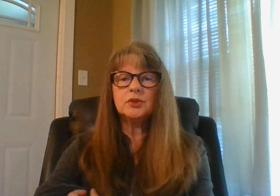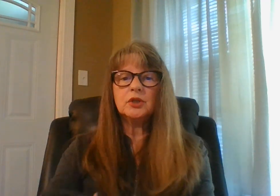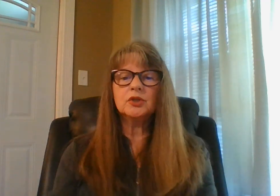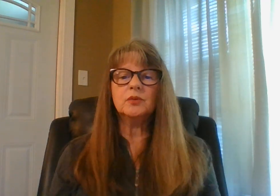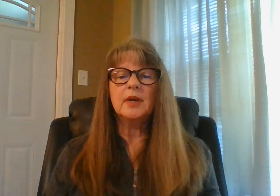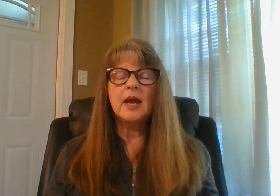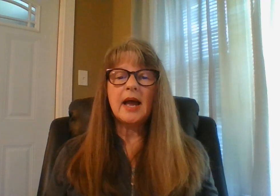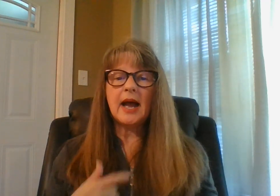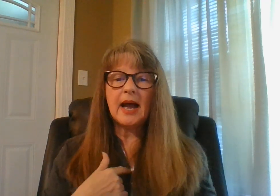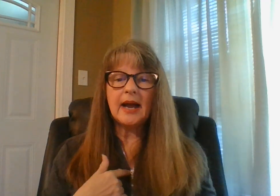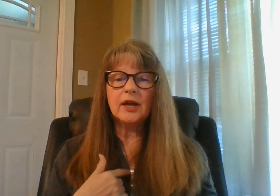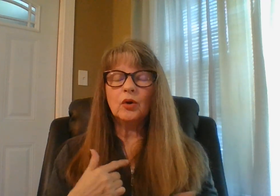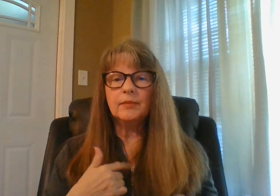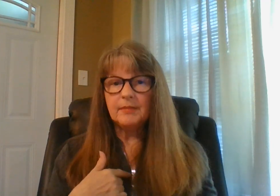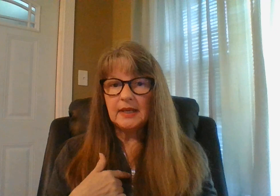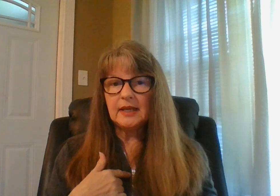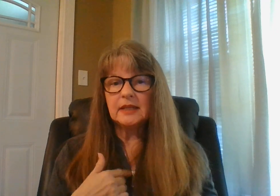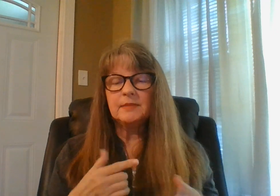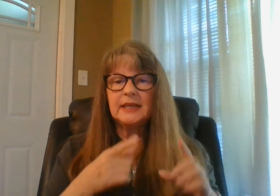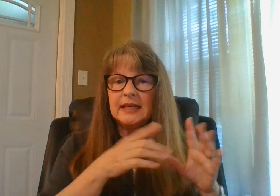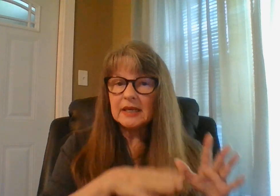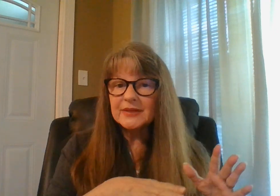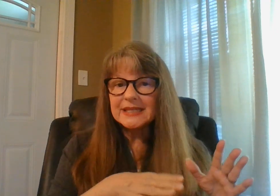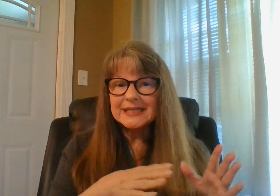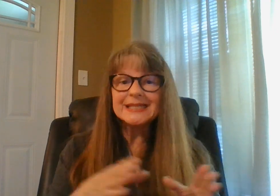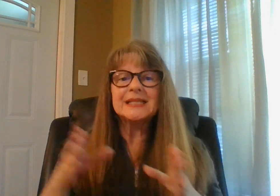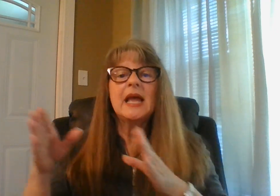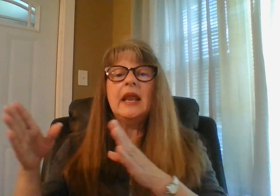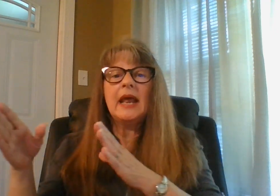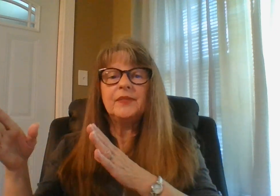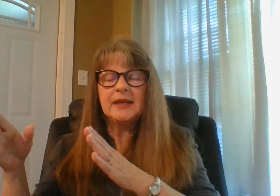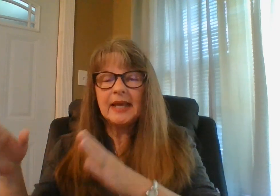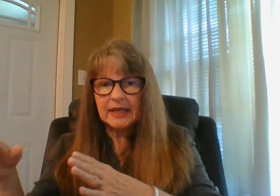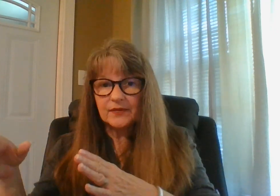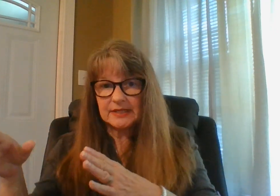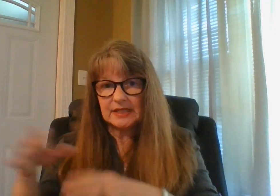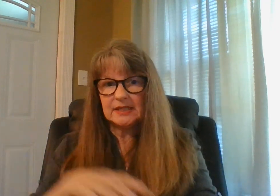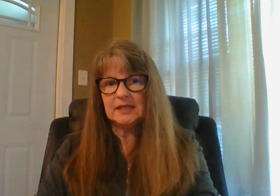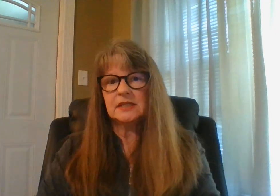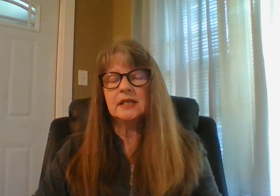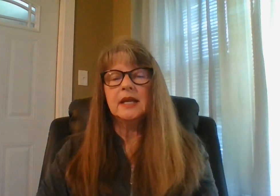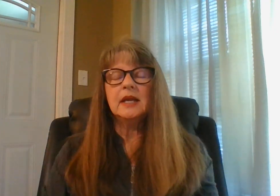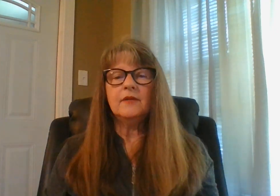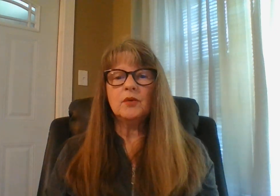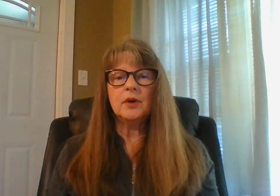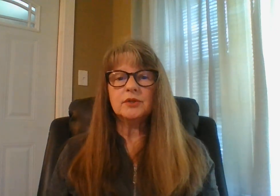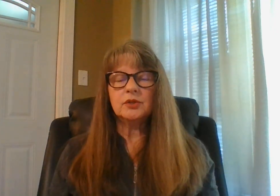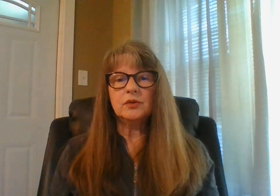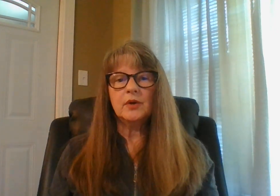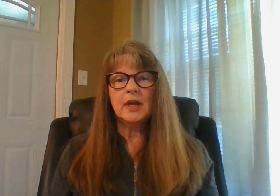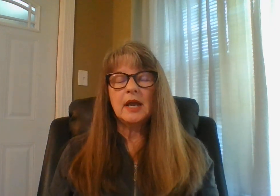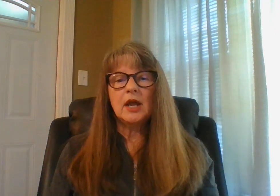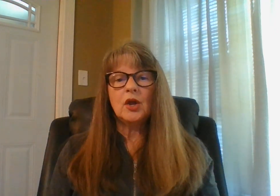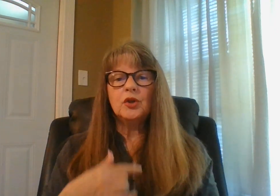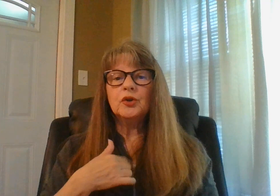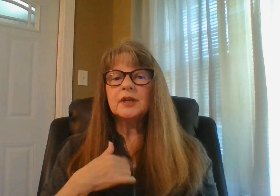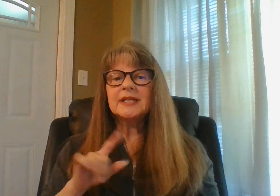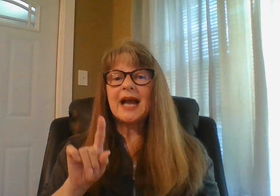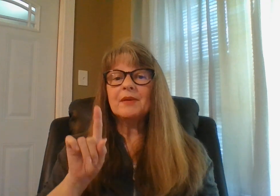you can do I or me at the beginning of a sentence and at the end of a sentence if you want to. You're going to say, I'm going